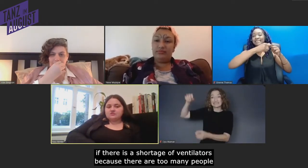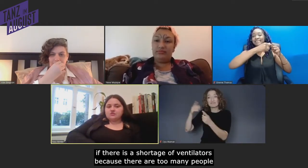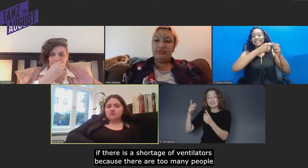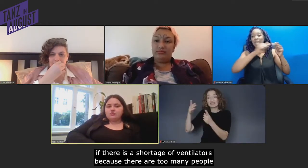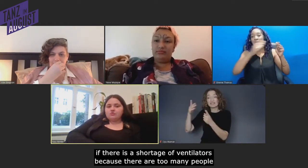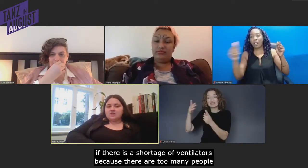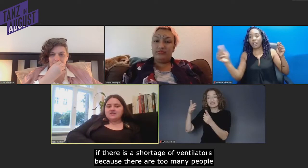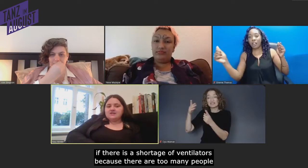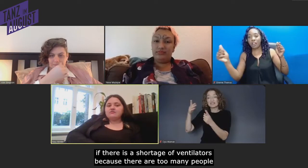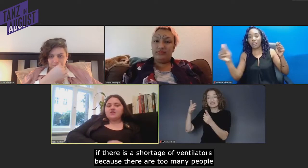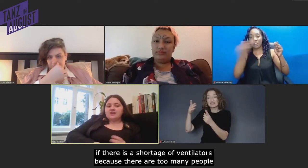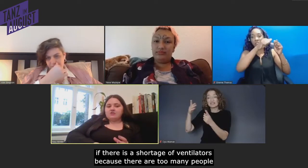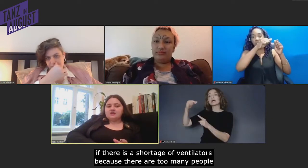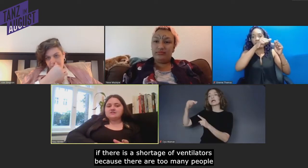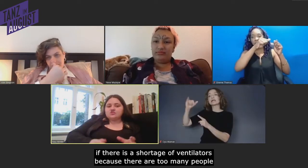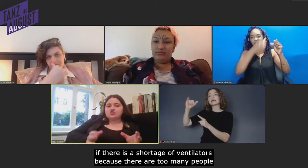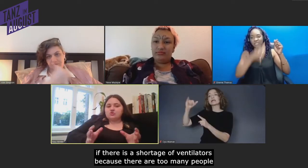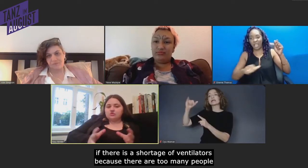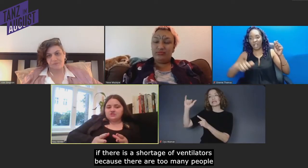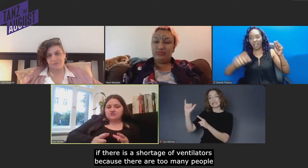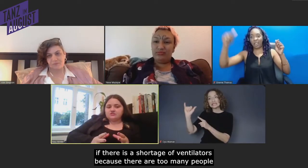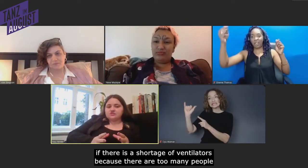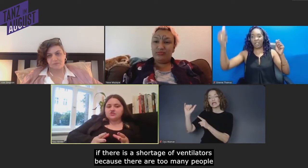get, if there is a